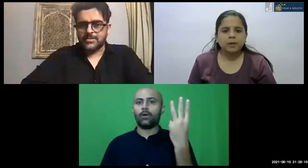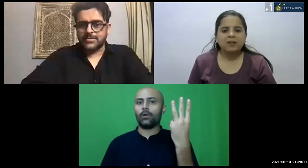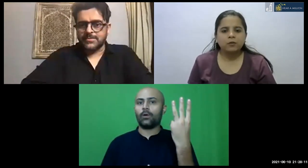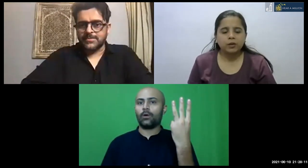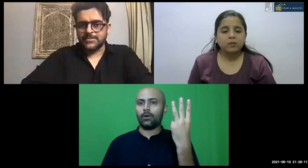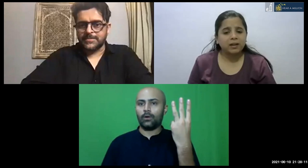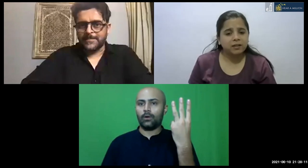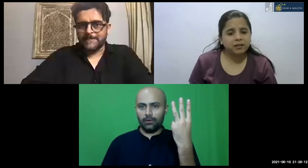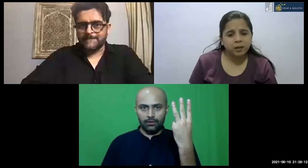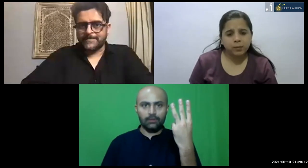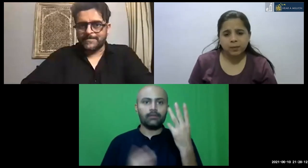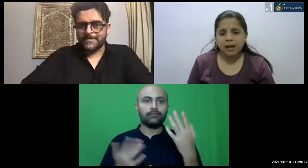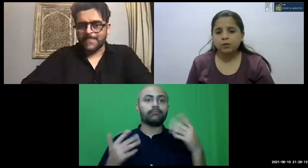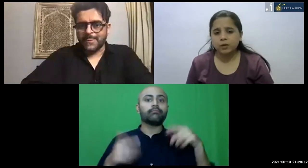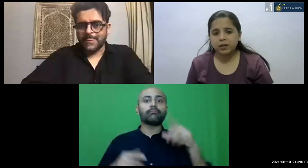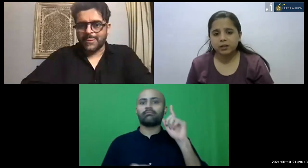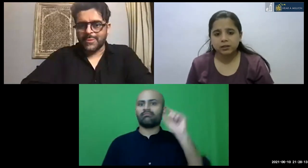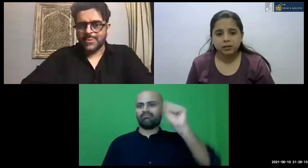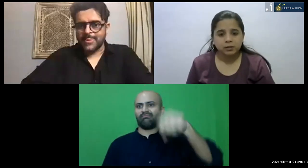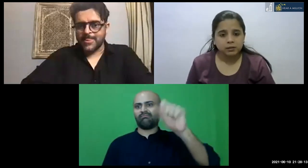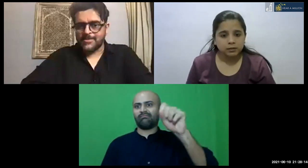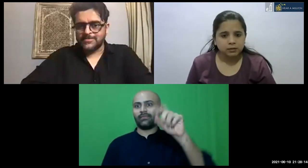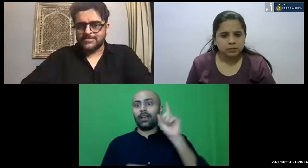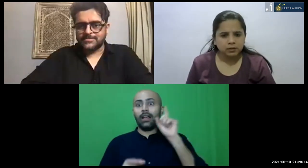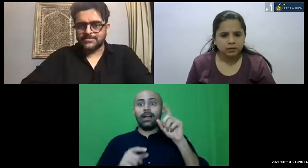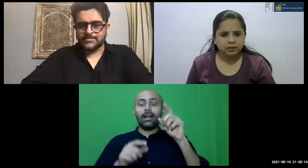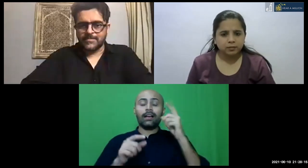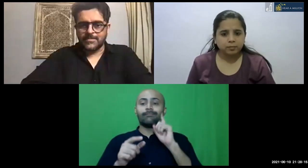So people have voted, 103 people have voted.